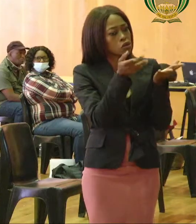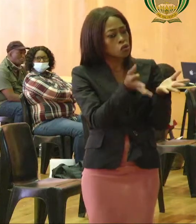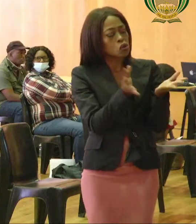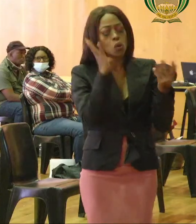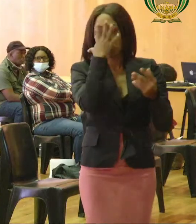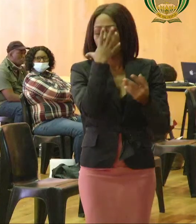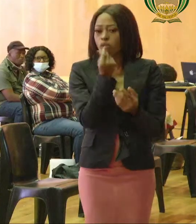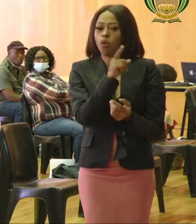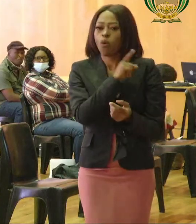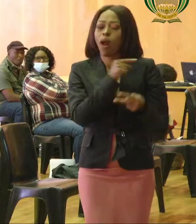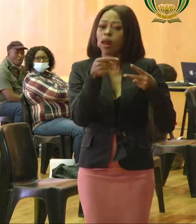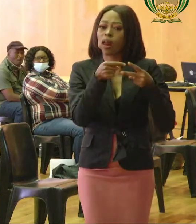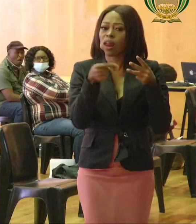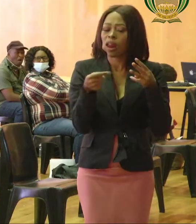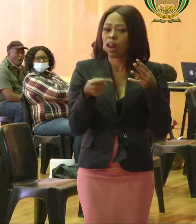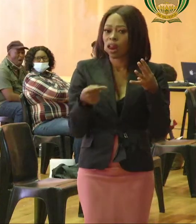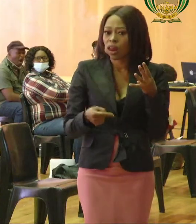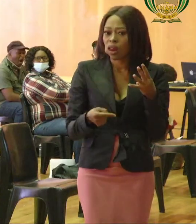sawushiywa